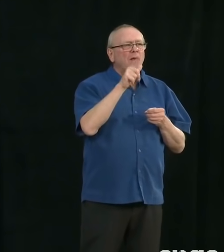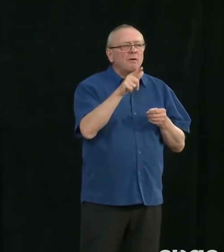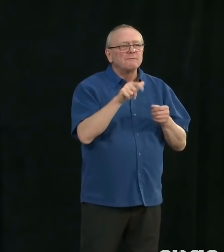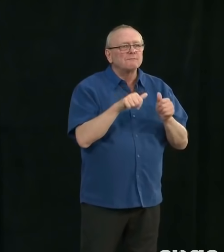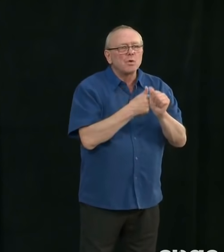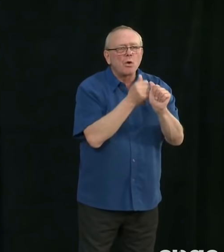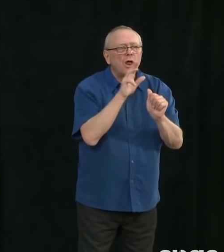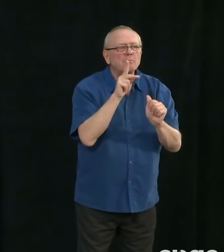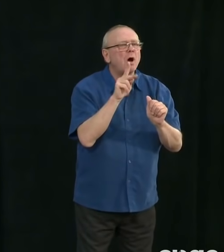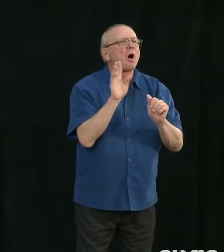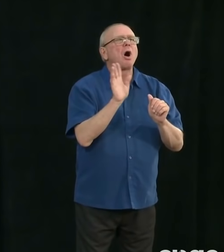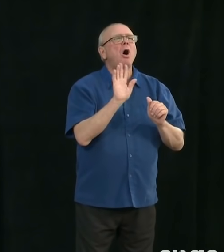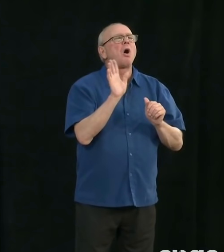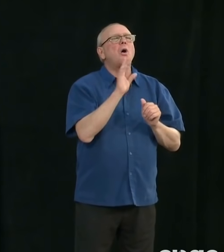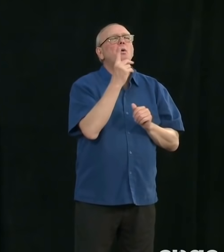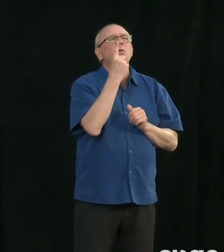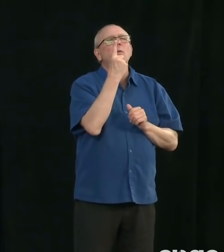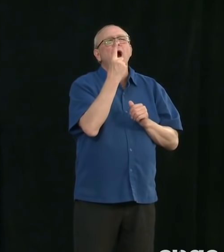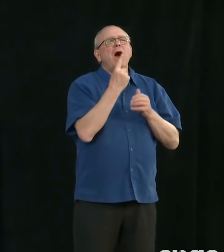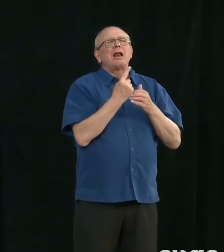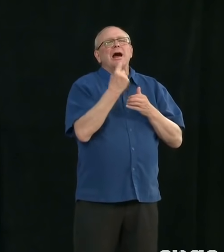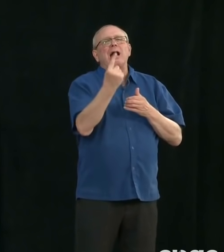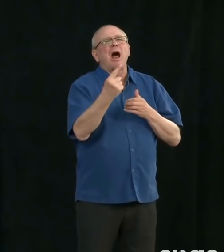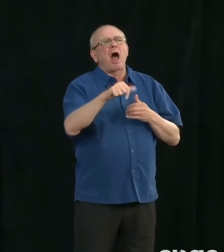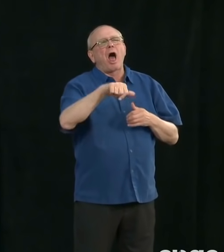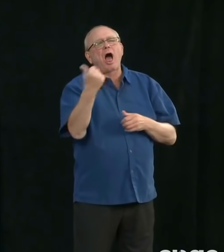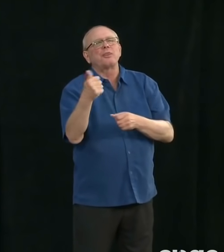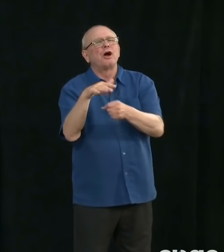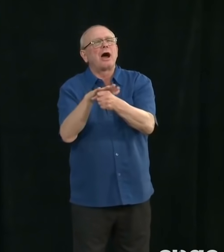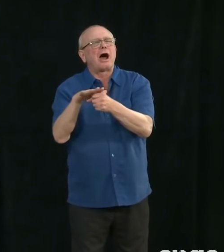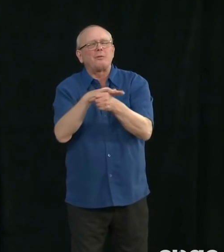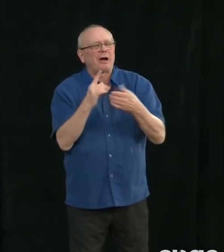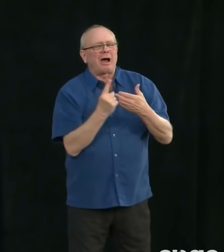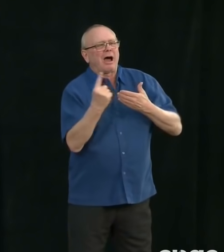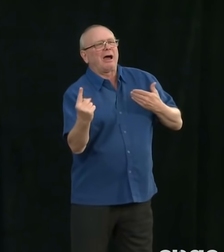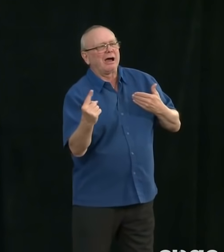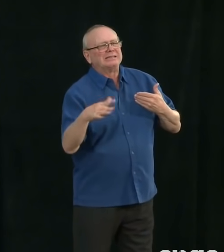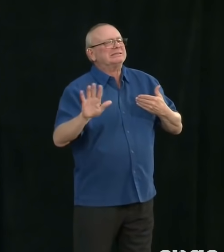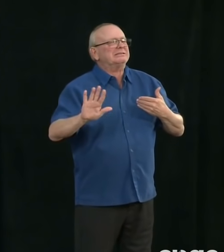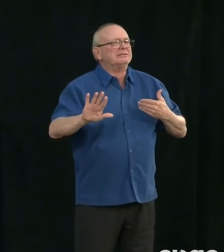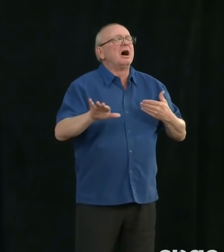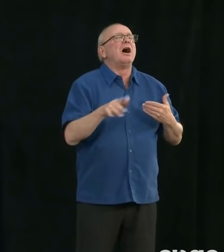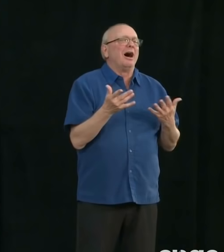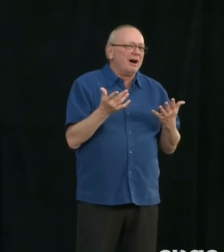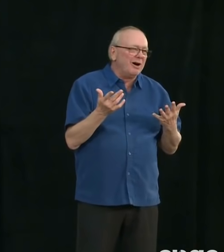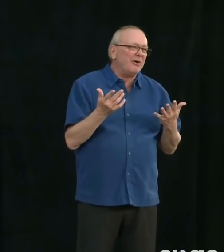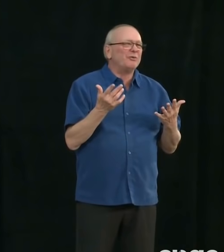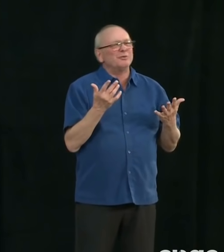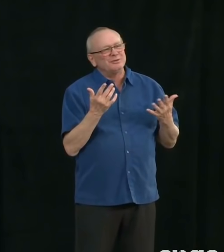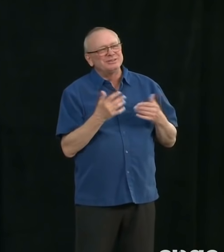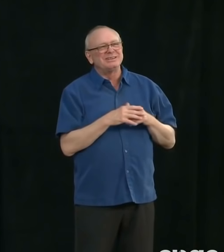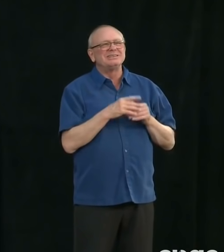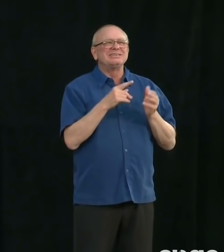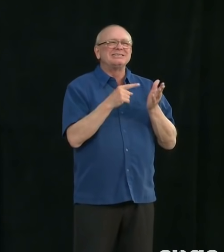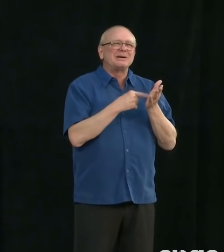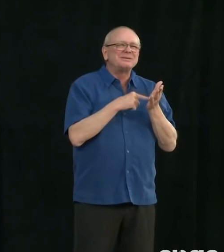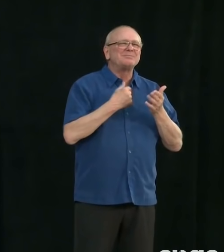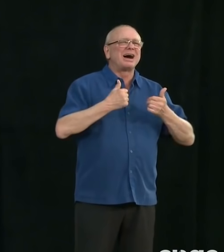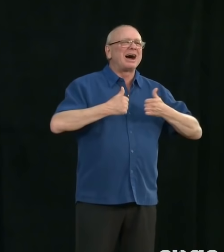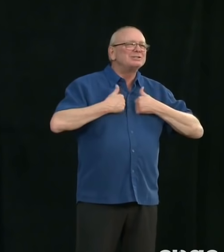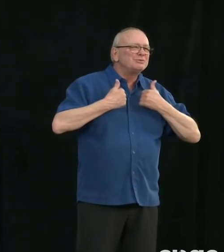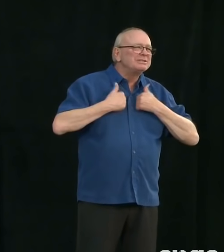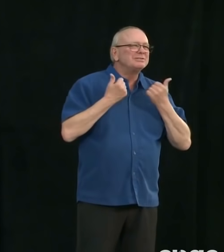moved, and then the case would be reallocated to the zone where that person's address currently is. So we can look into that and find